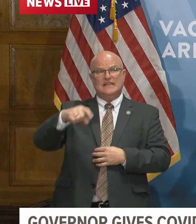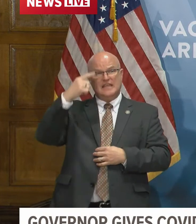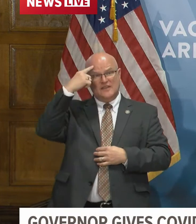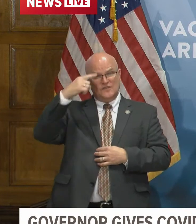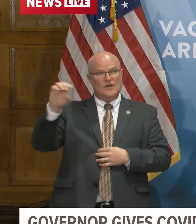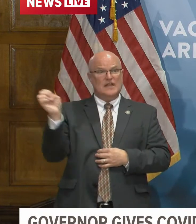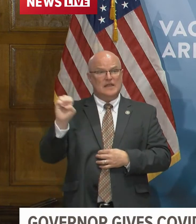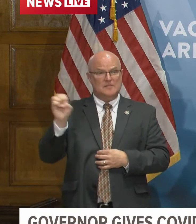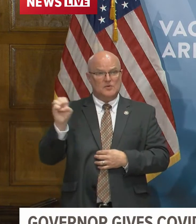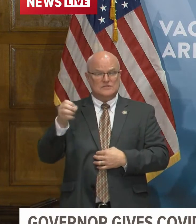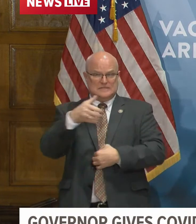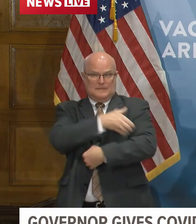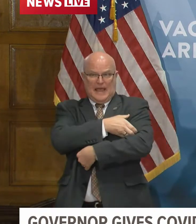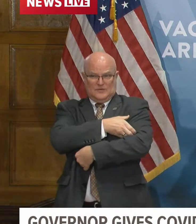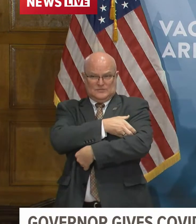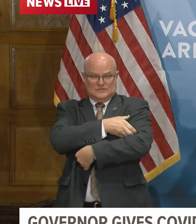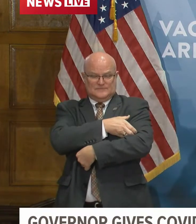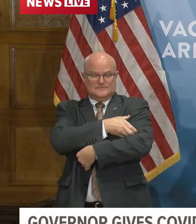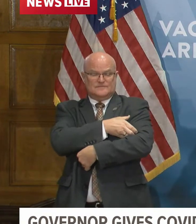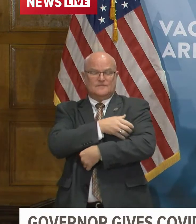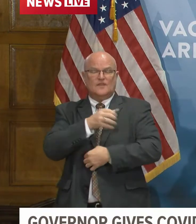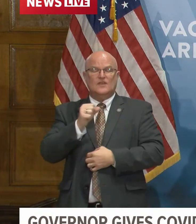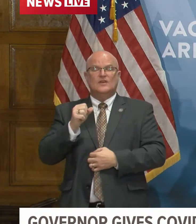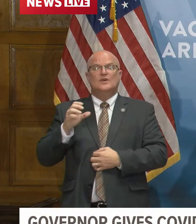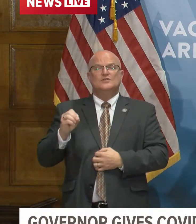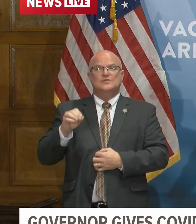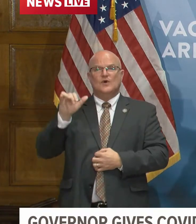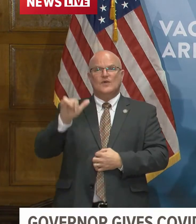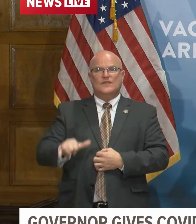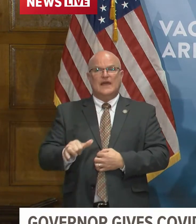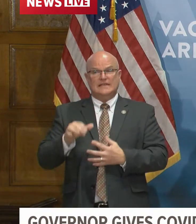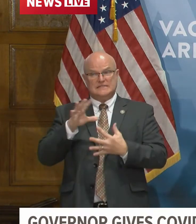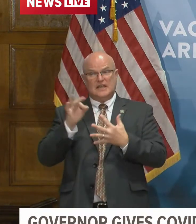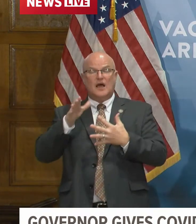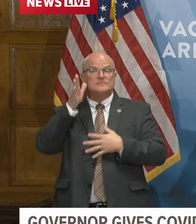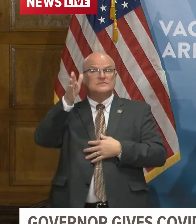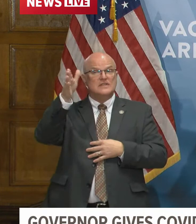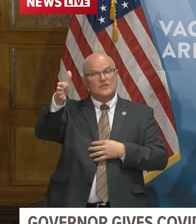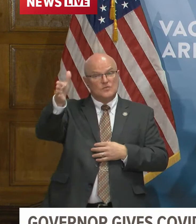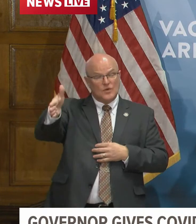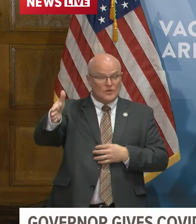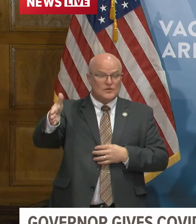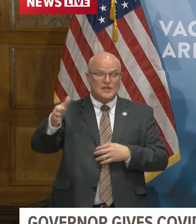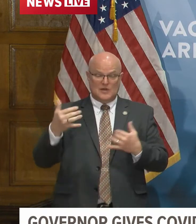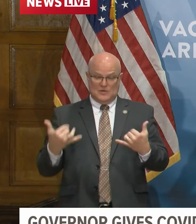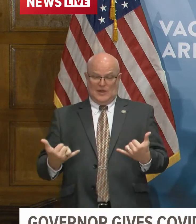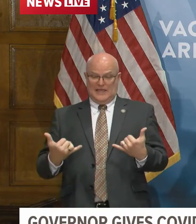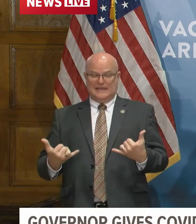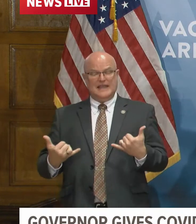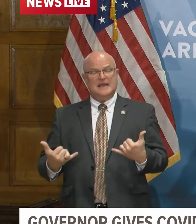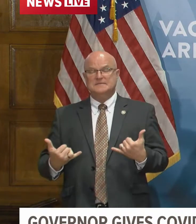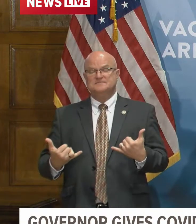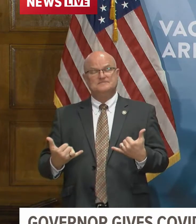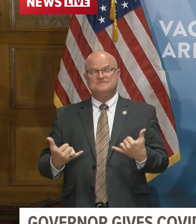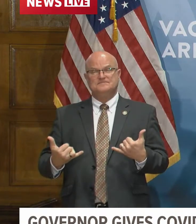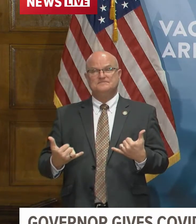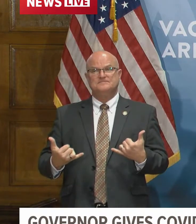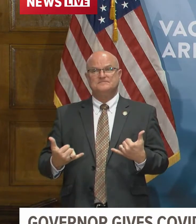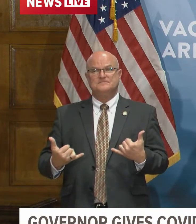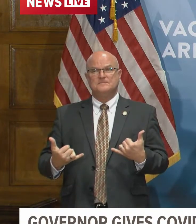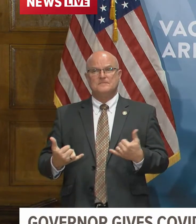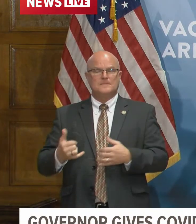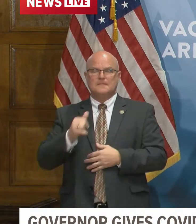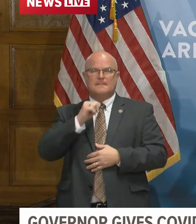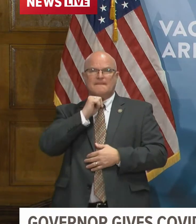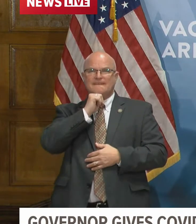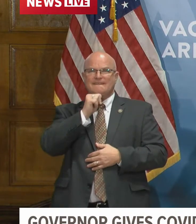for emergency powers. And so that's always an option down the road. But right now, there's